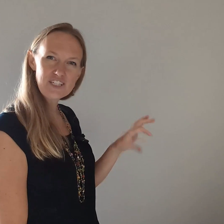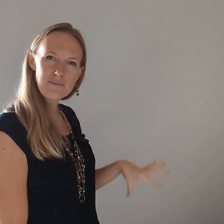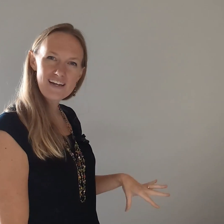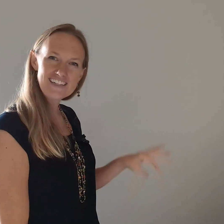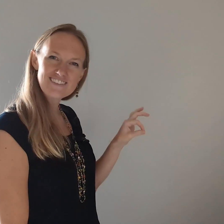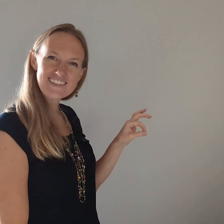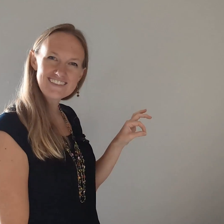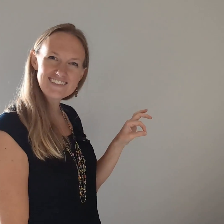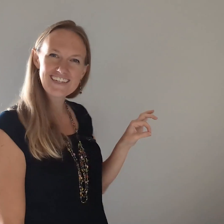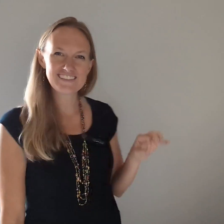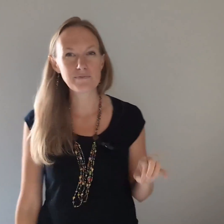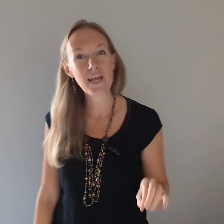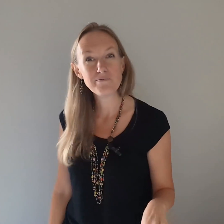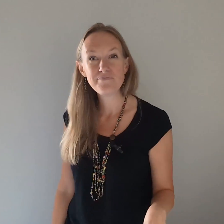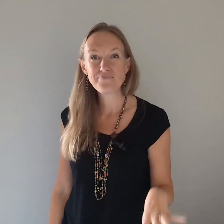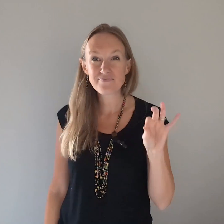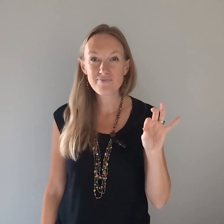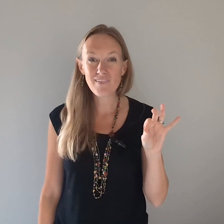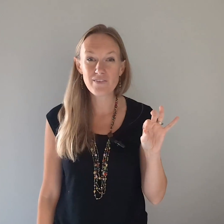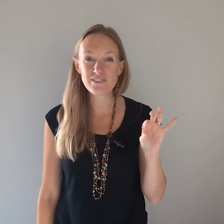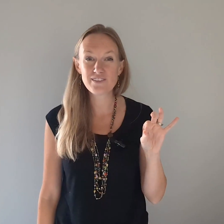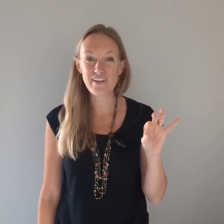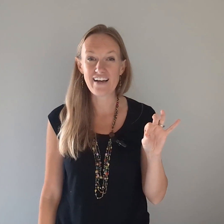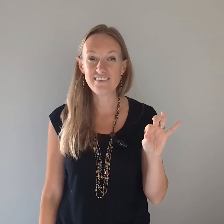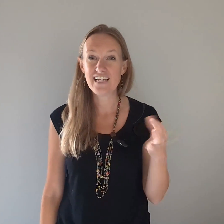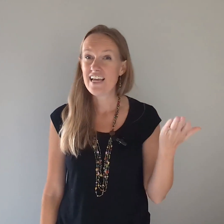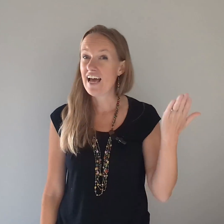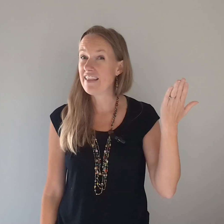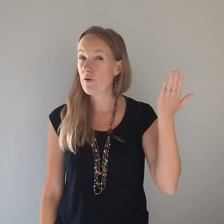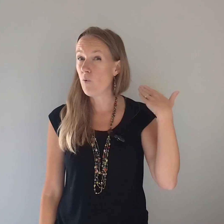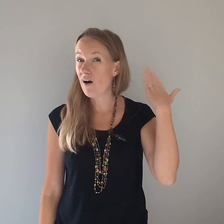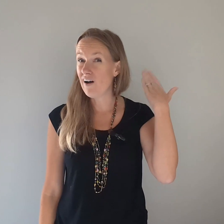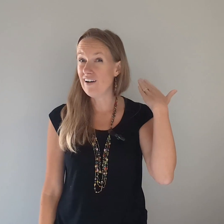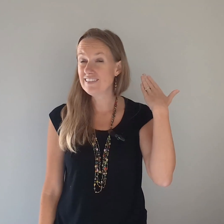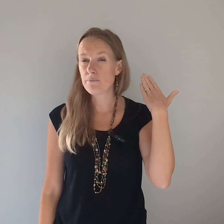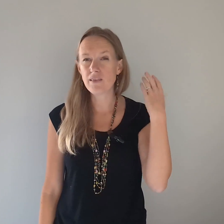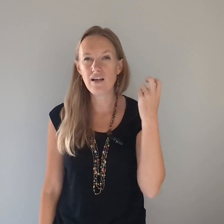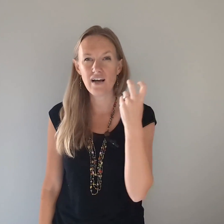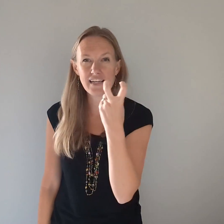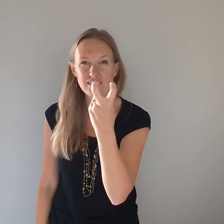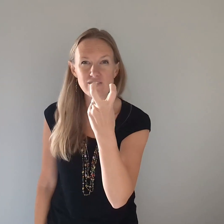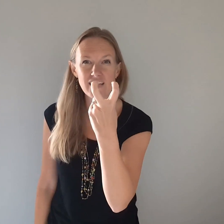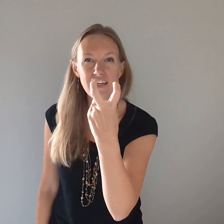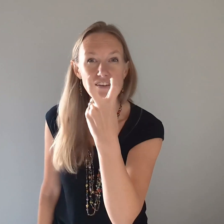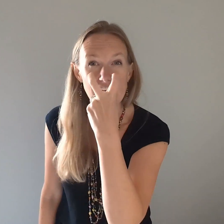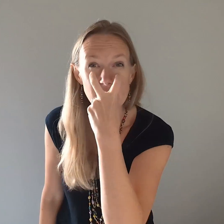turn your body. I just wanted you to see it, okay? Once was found. And then was blind. So for that, you kind of go